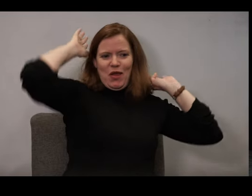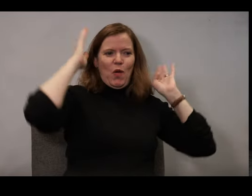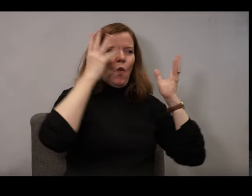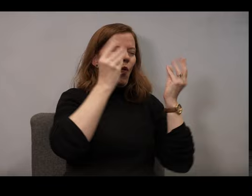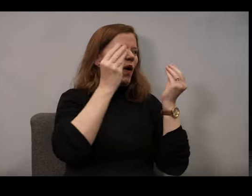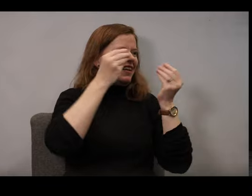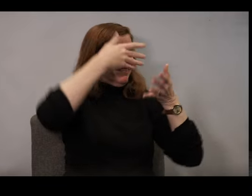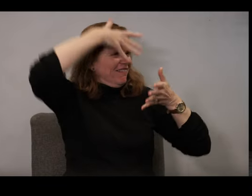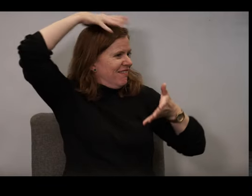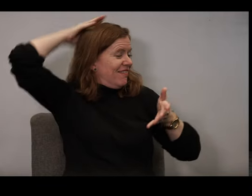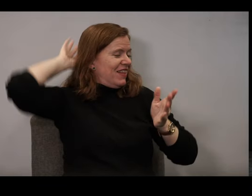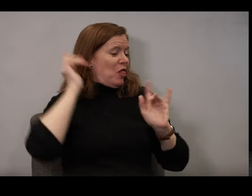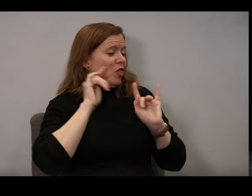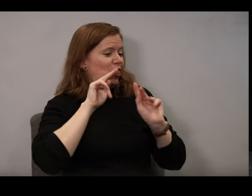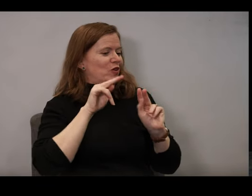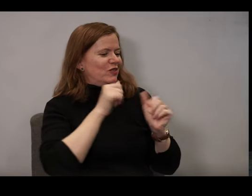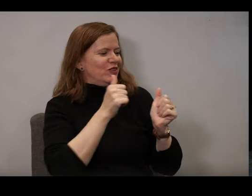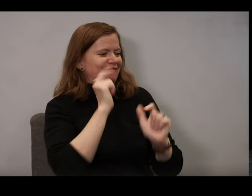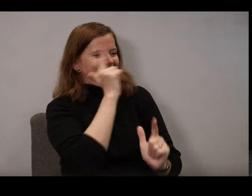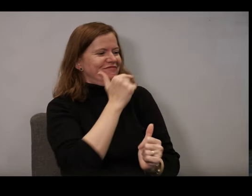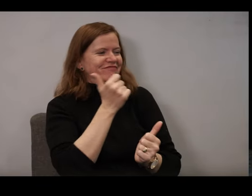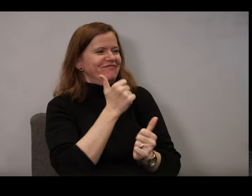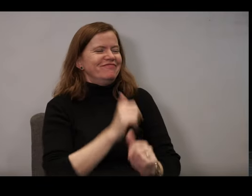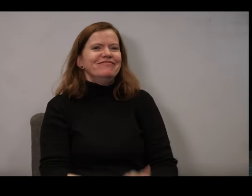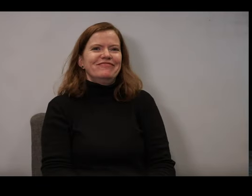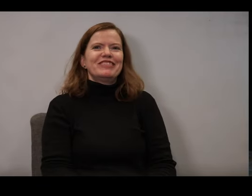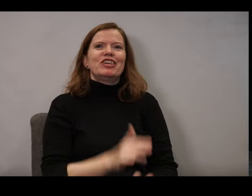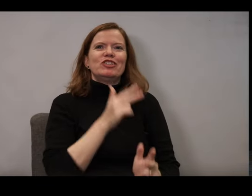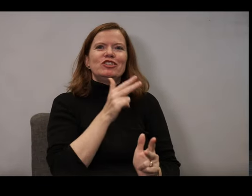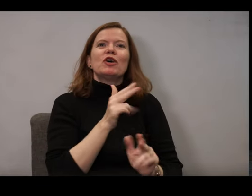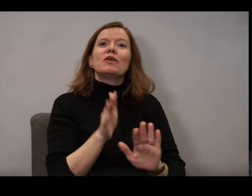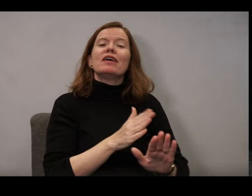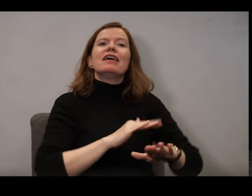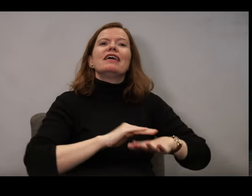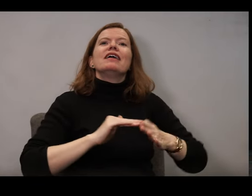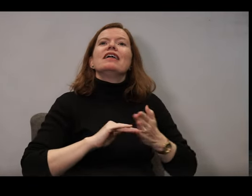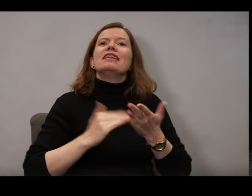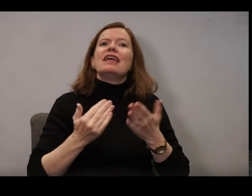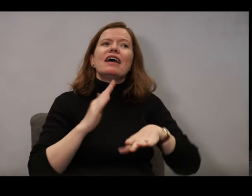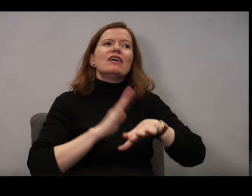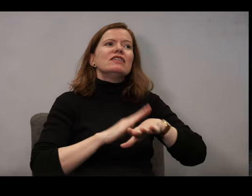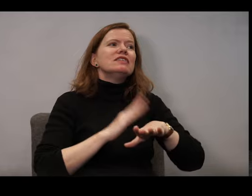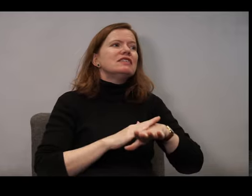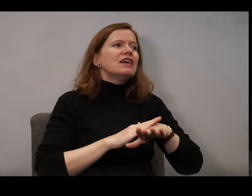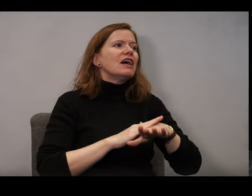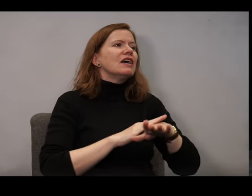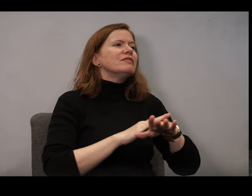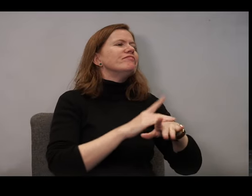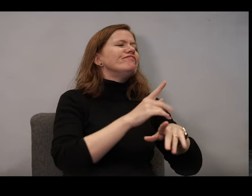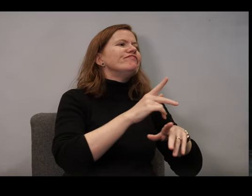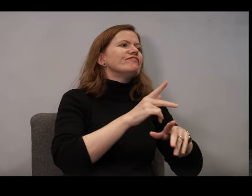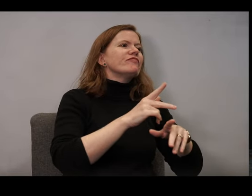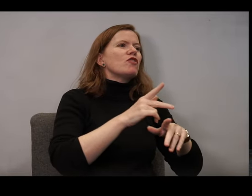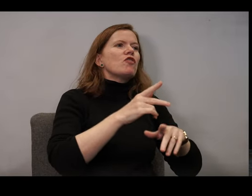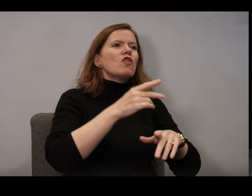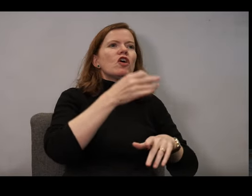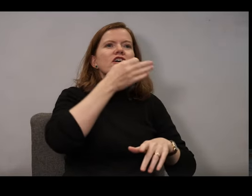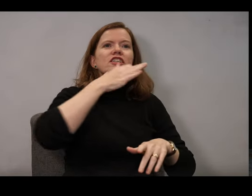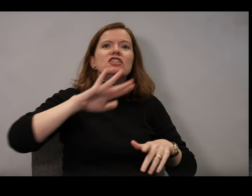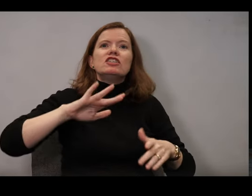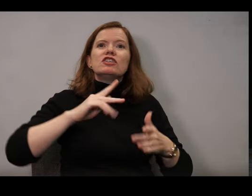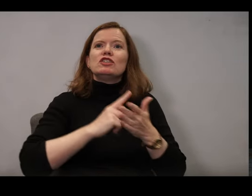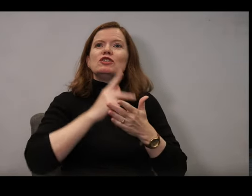Now is the time for those that are new with kids to head to the cafe where you can meet someone who can point you as to where to go for